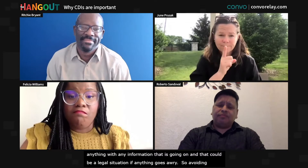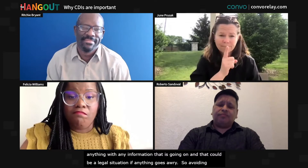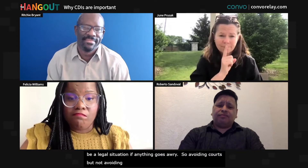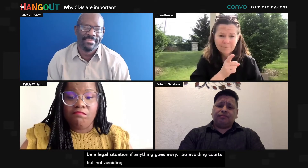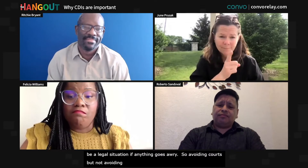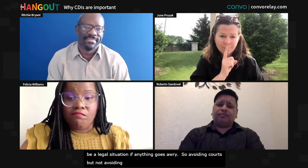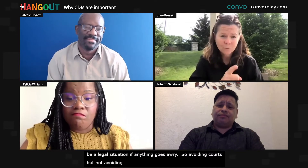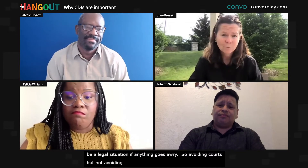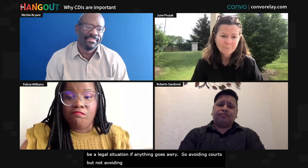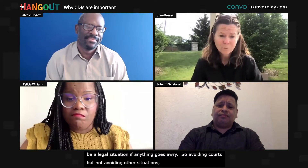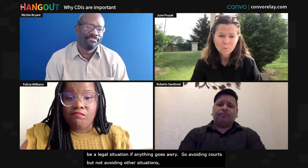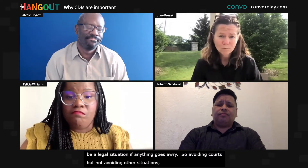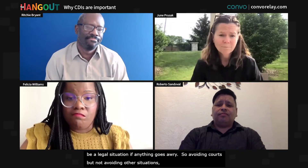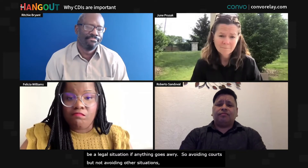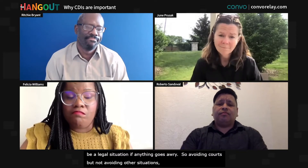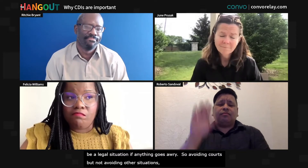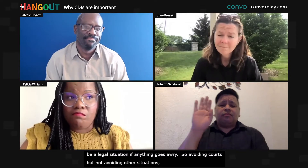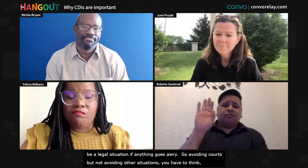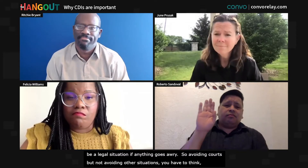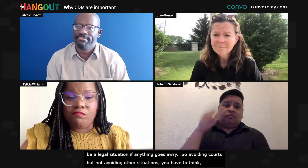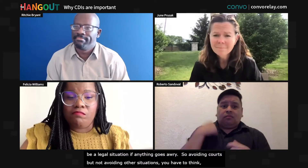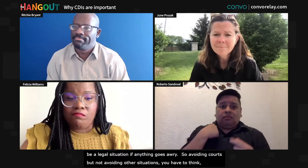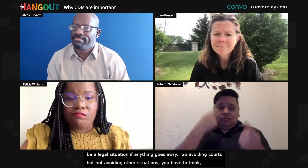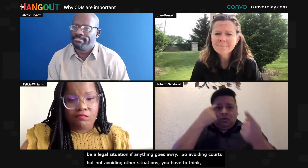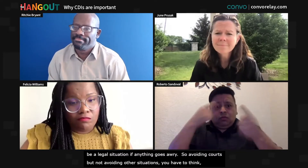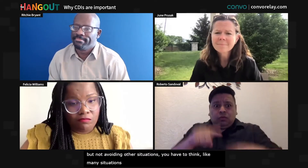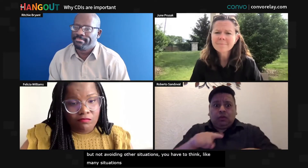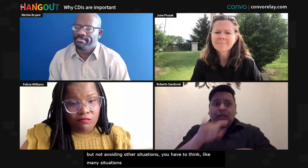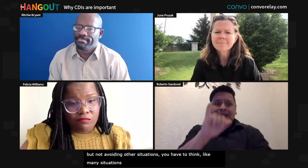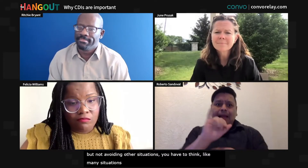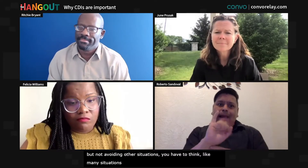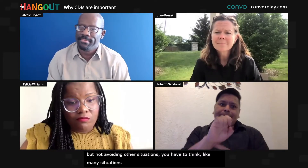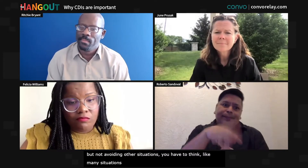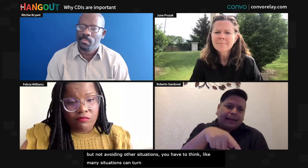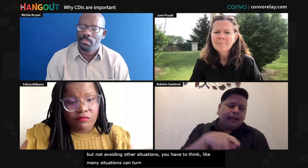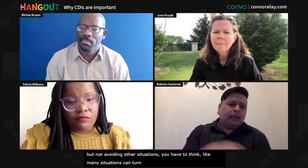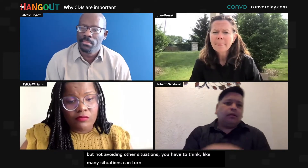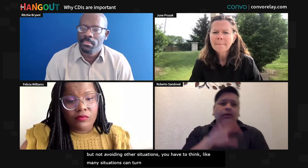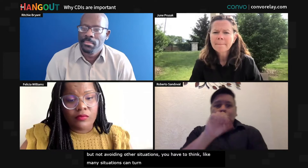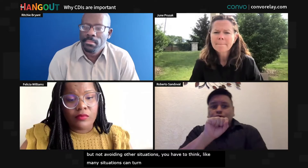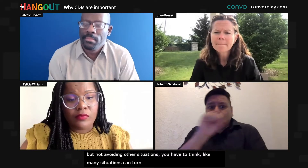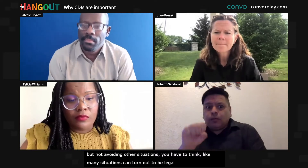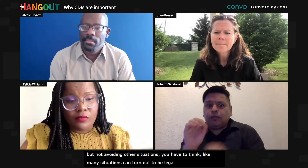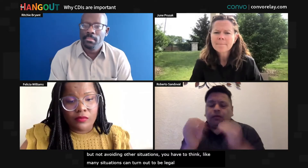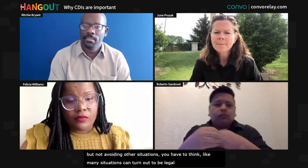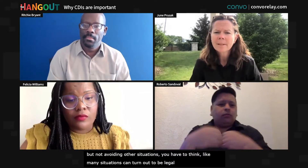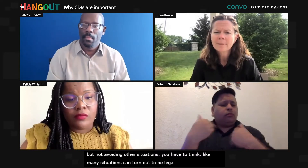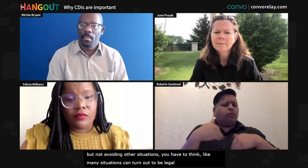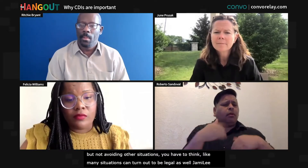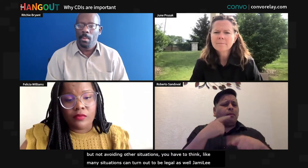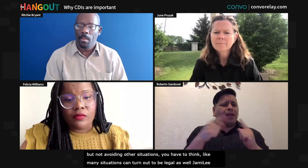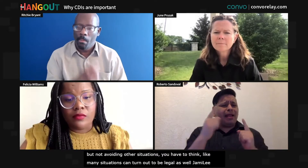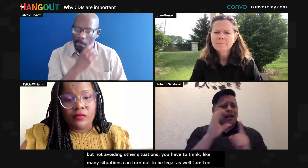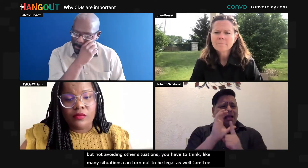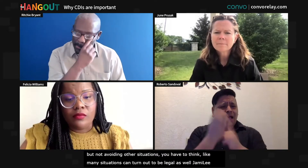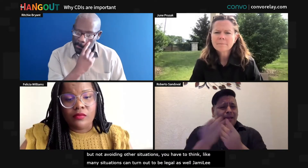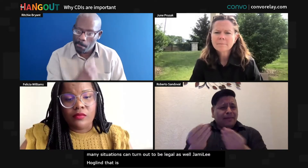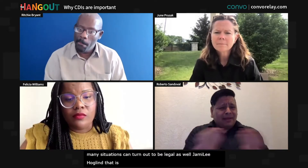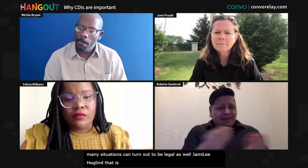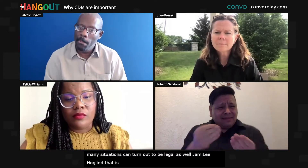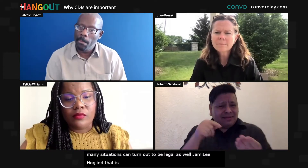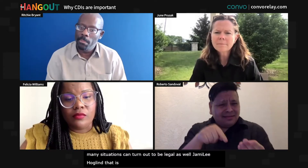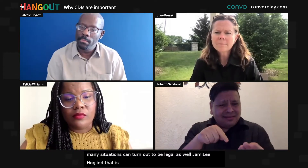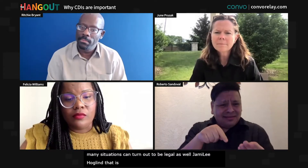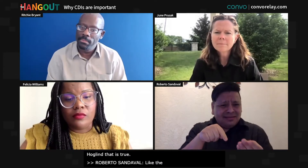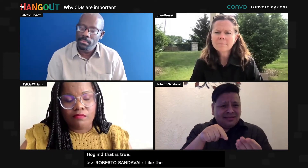got to think like many situations can turn out to be legal as well. June here, that is so true. Roberto, like the IEP,